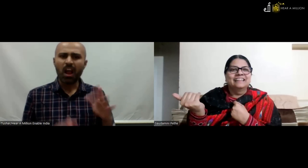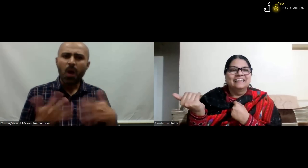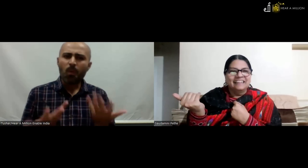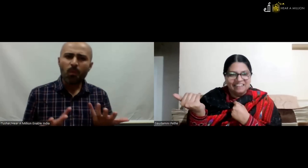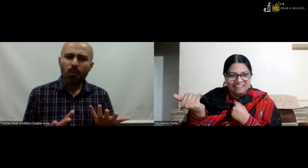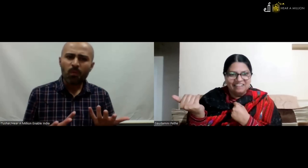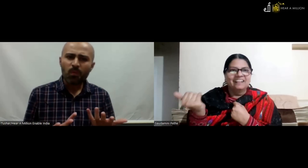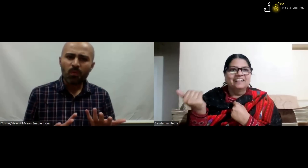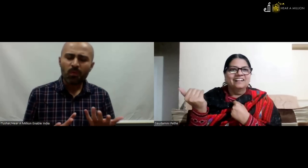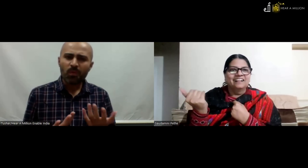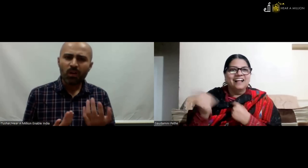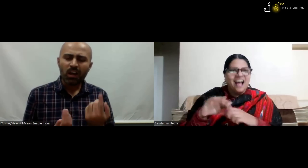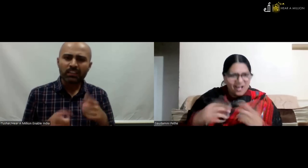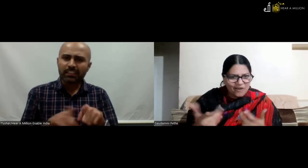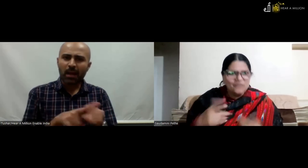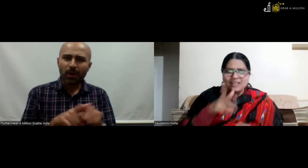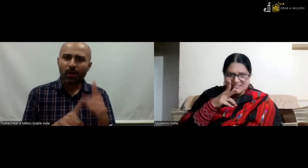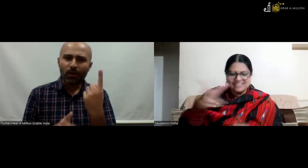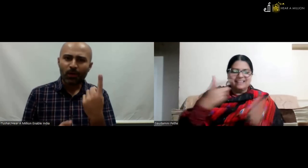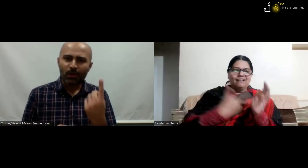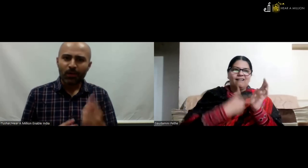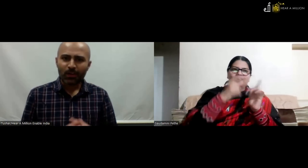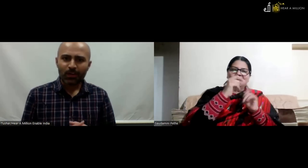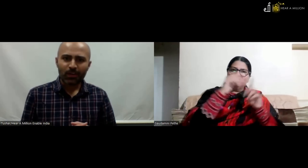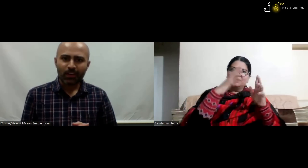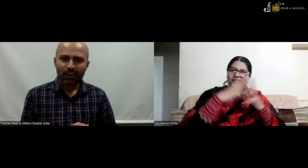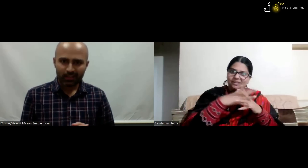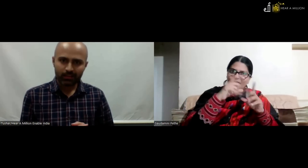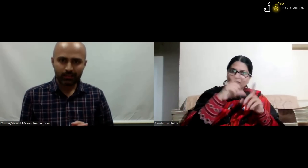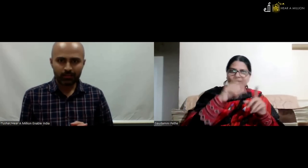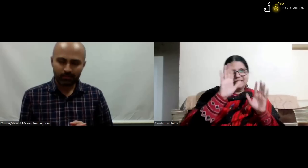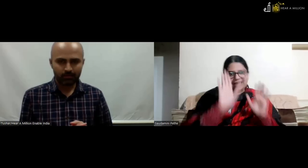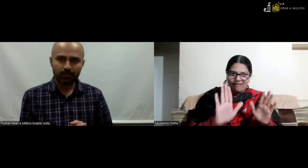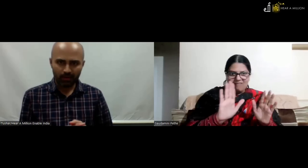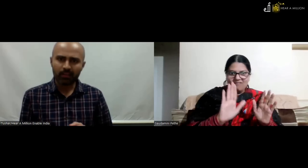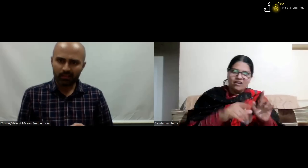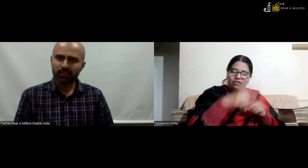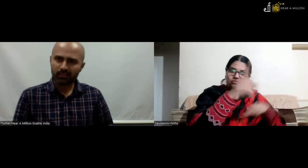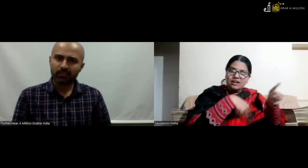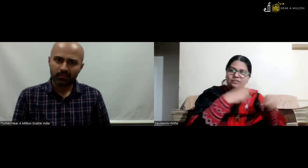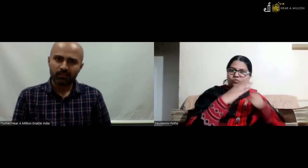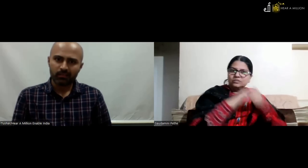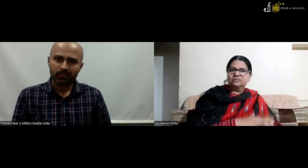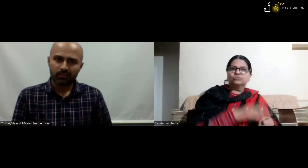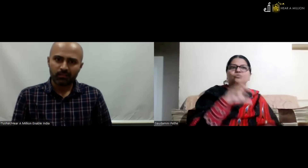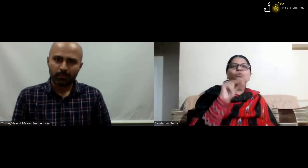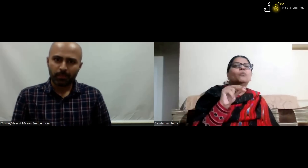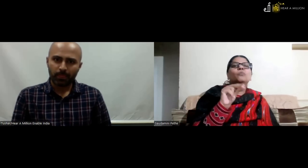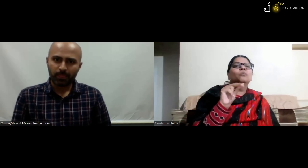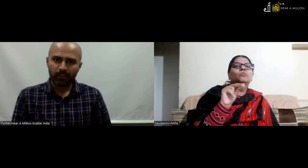fined, right? How we can ask for that? Yes. So in RPWD Act,